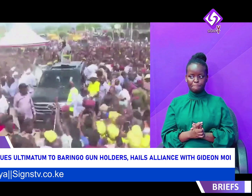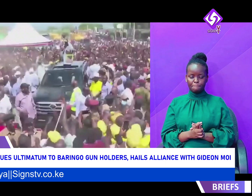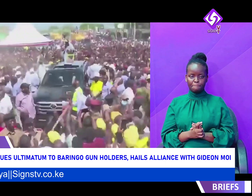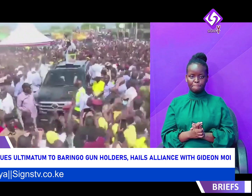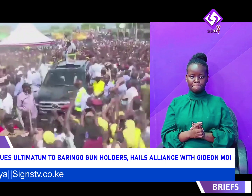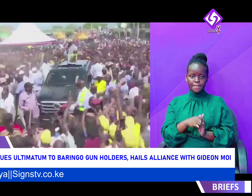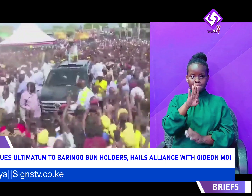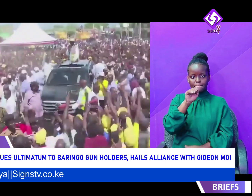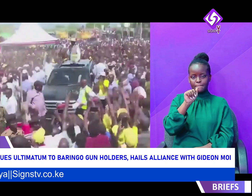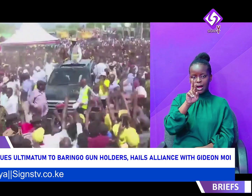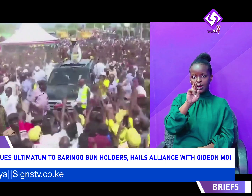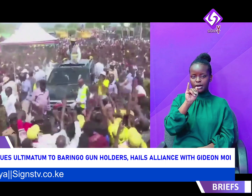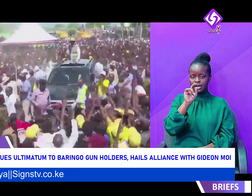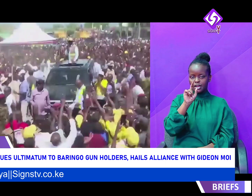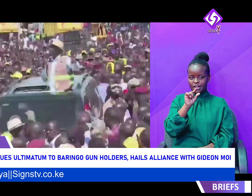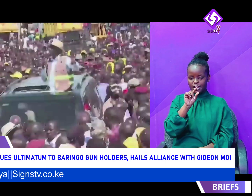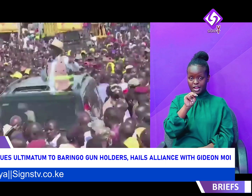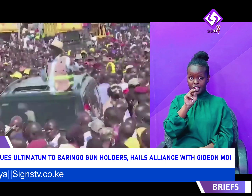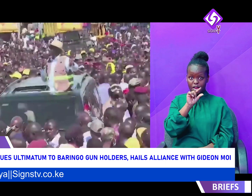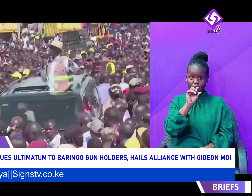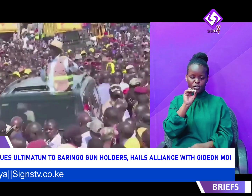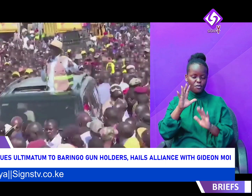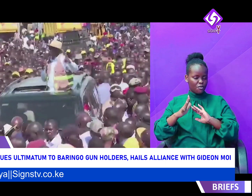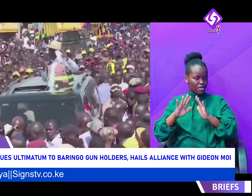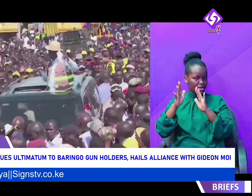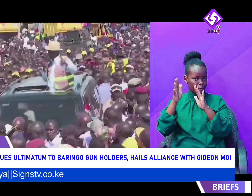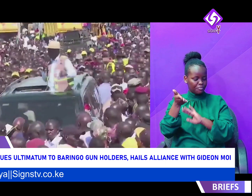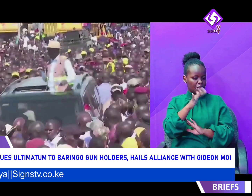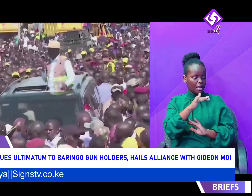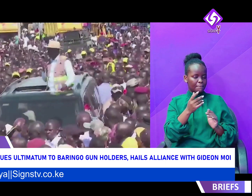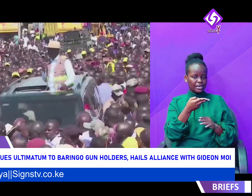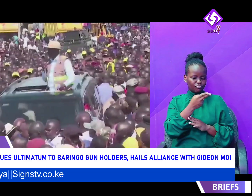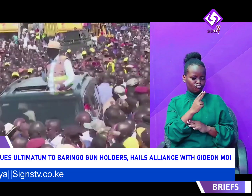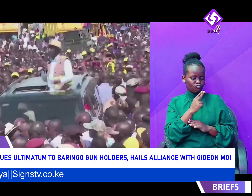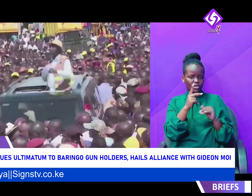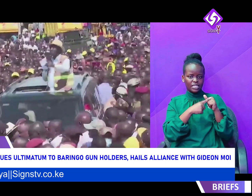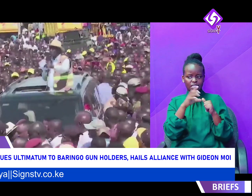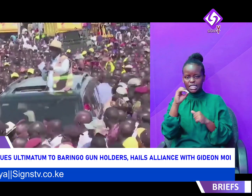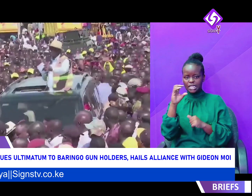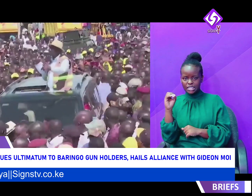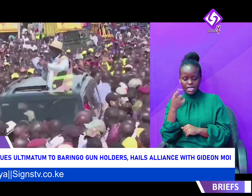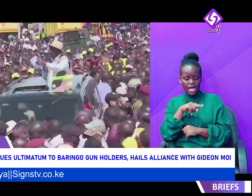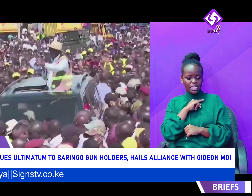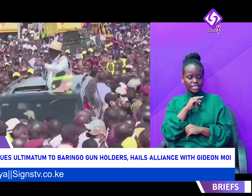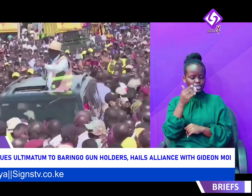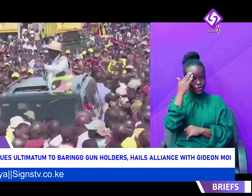Baringo hoye! Wamerejesha bunduki 600. Bado tunajua tuko na bunduki zingine